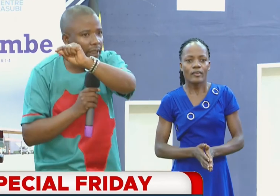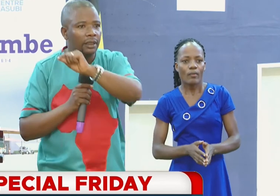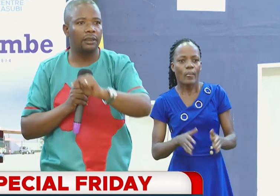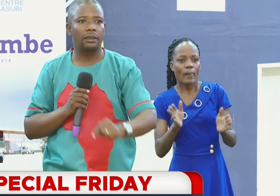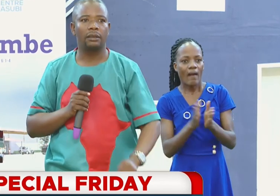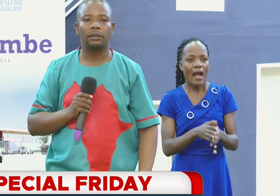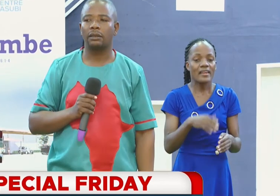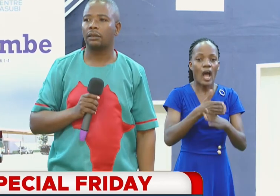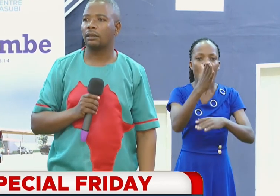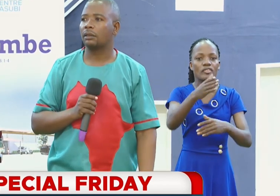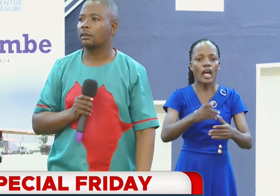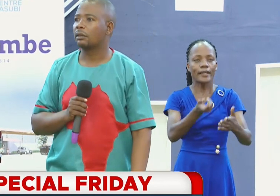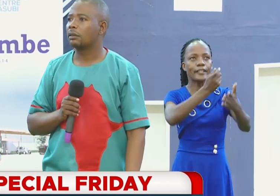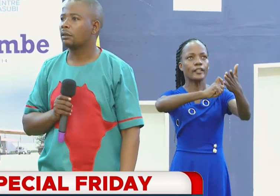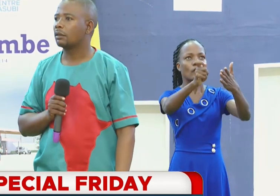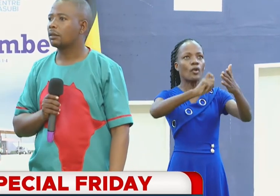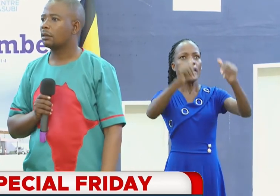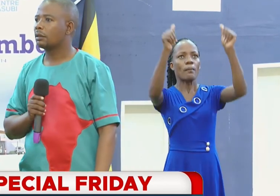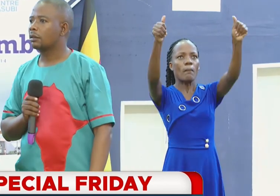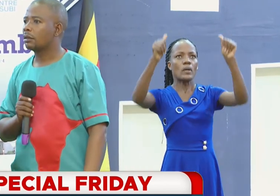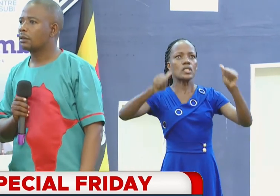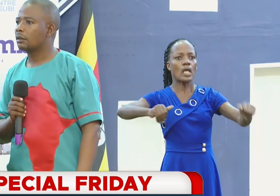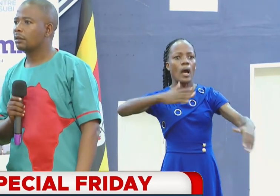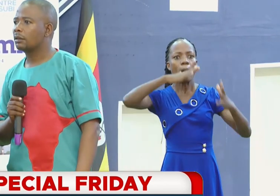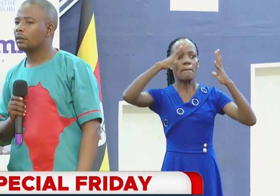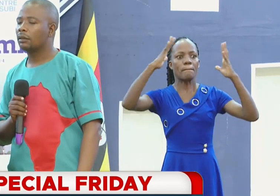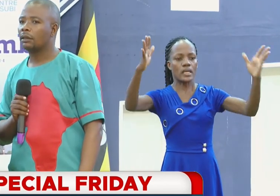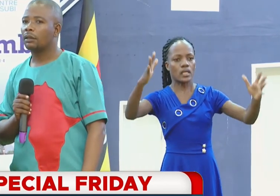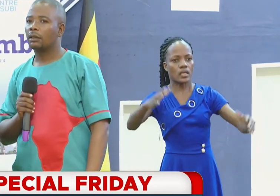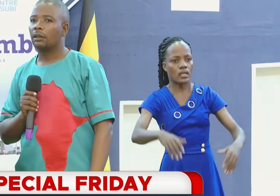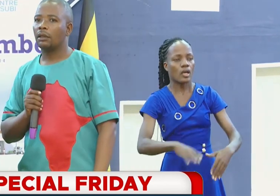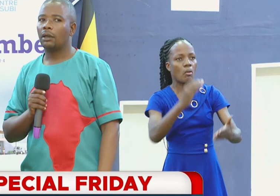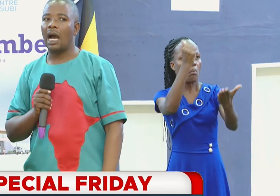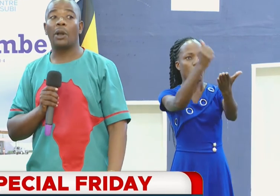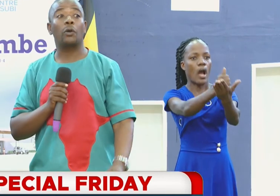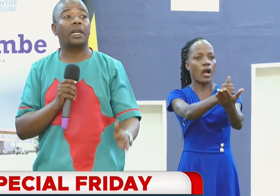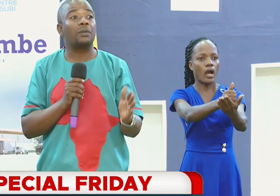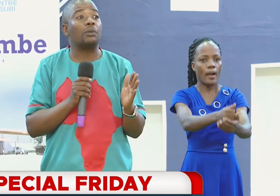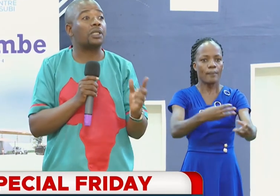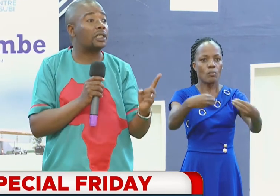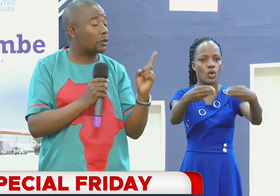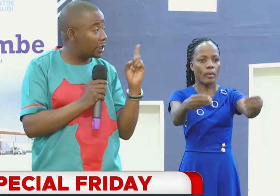your property. Men cry when they were forced out of their houses, bank property.